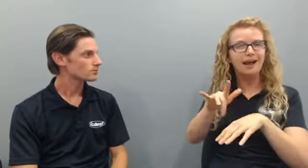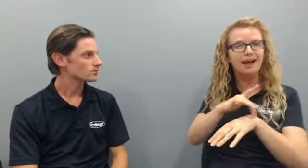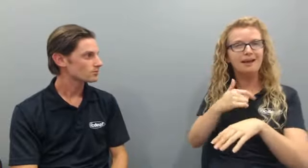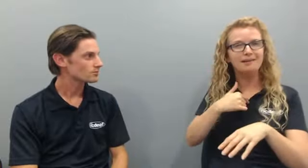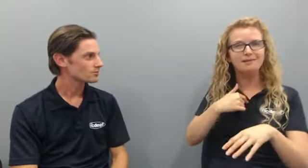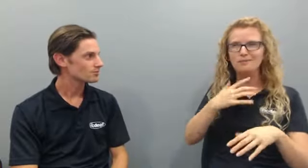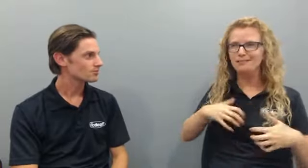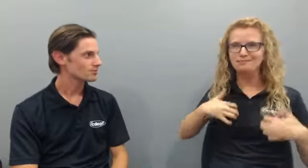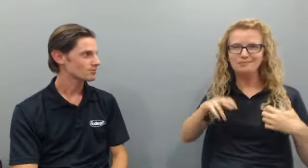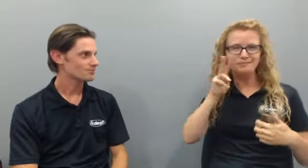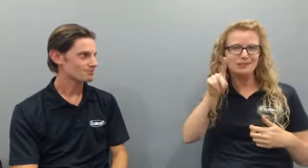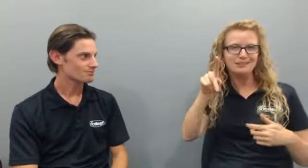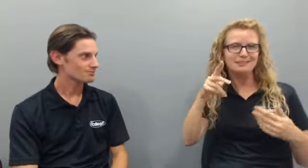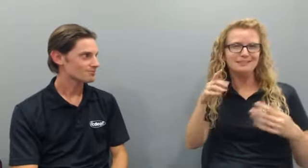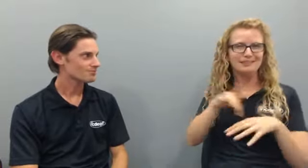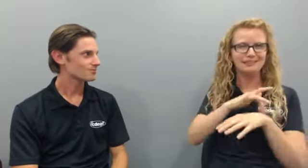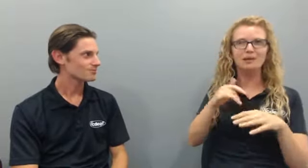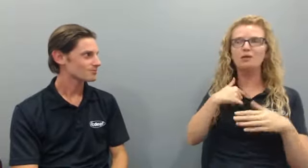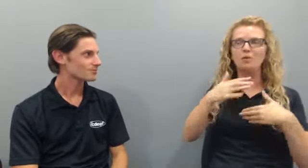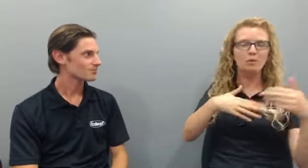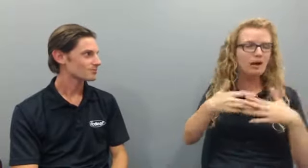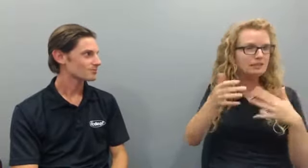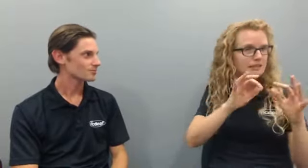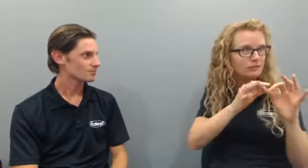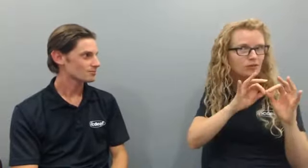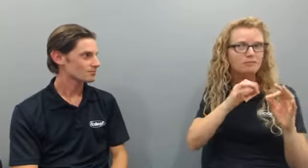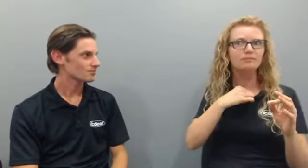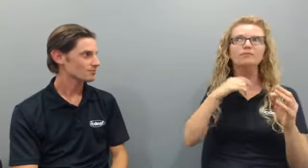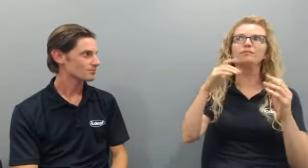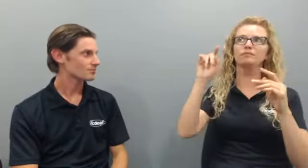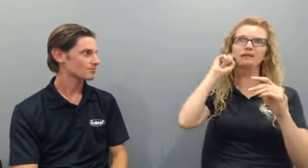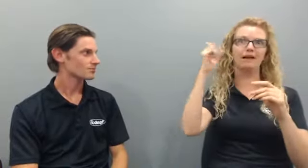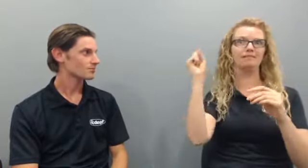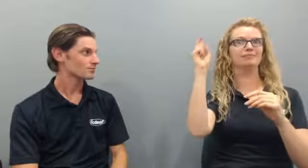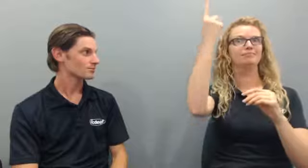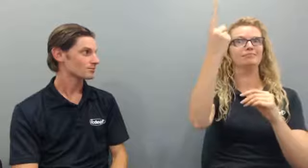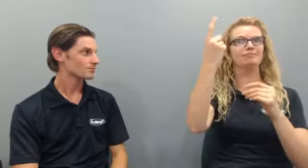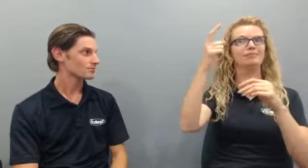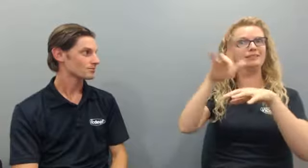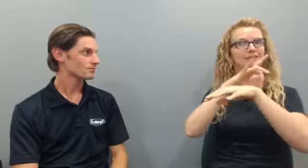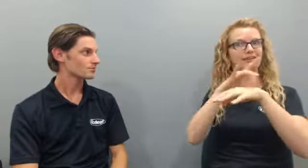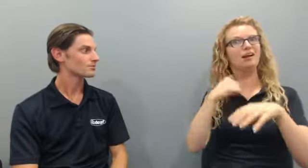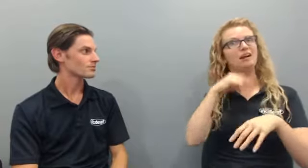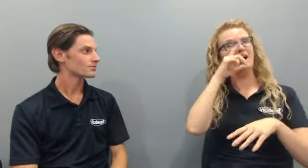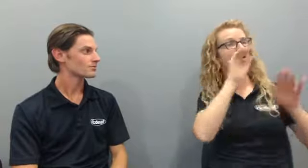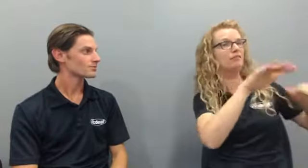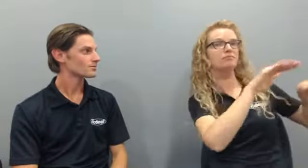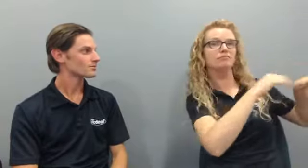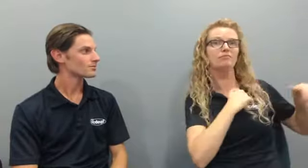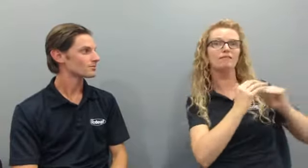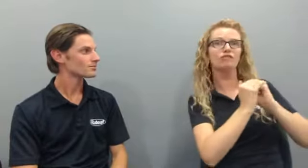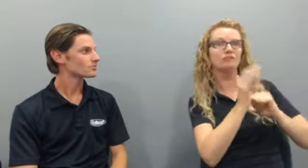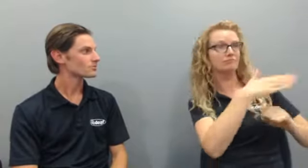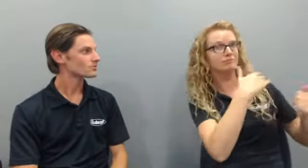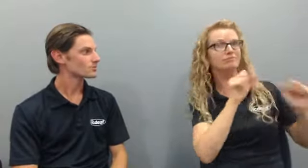example might be a theatre show. I might be really excited to see a theatre show and I organise interpreting, and there'll be interpreters on stage, and I can